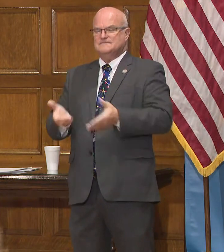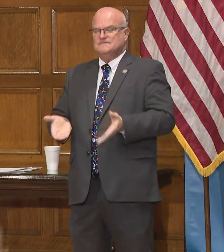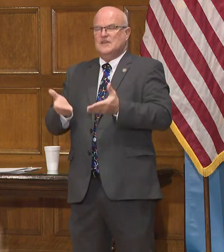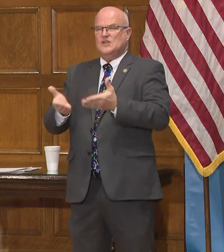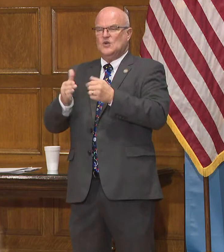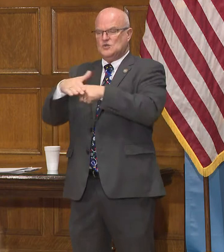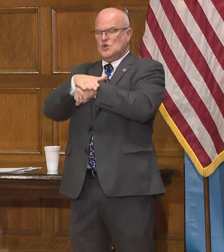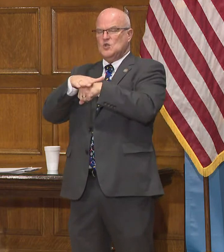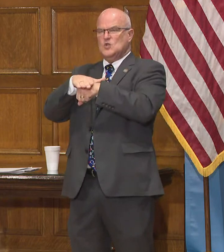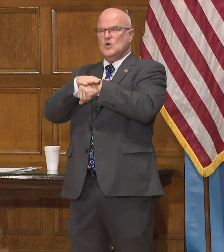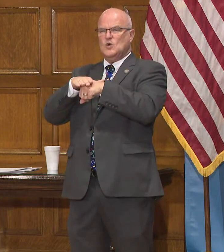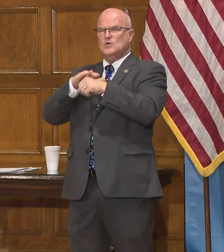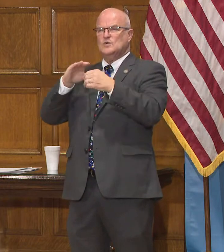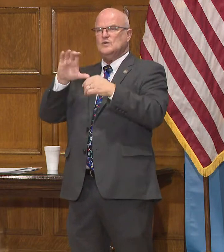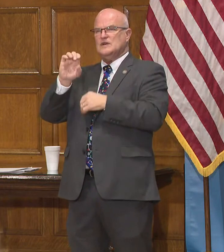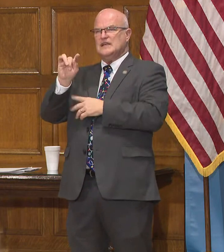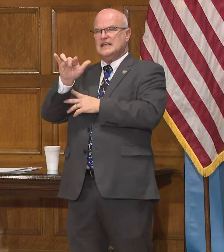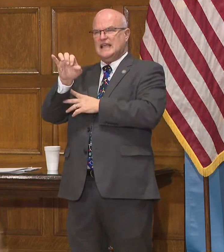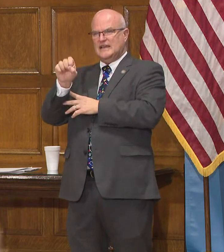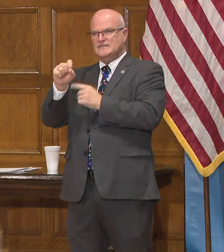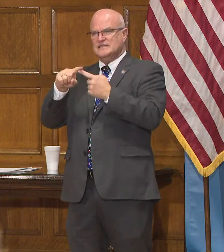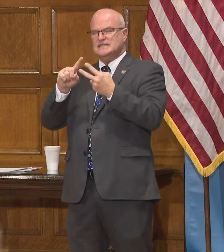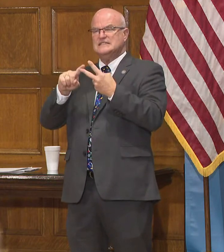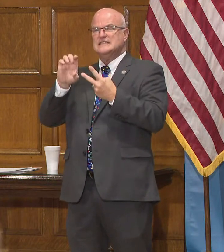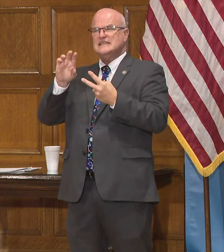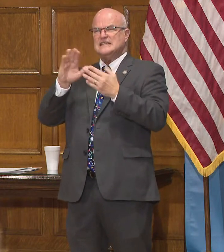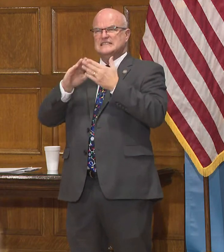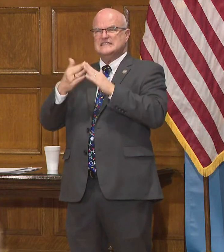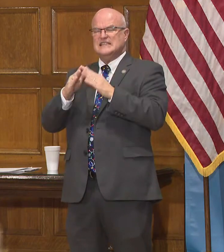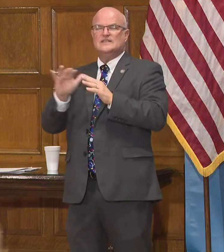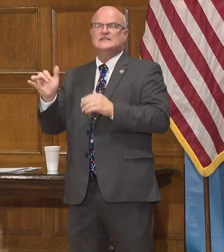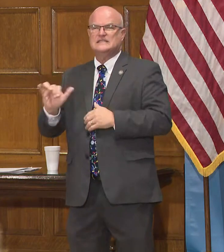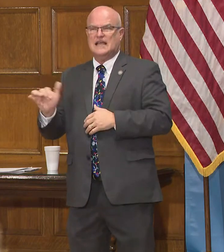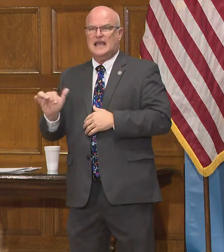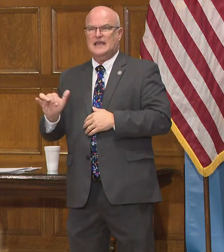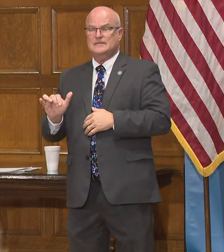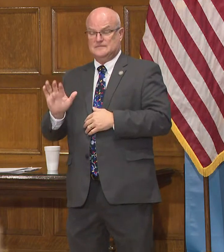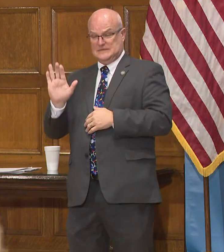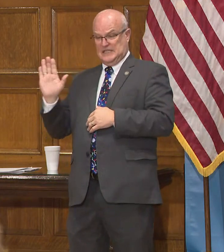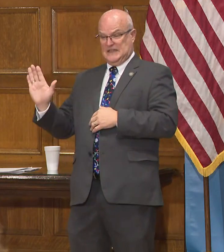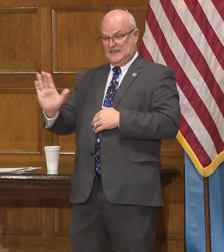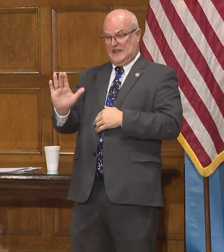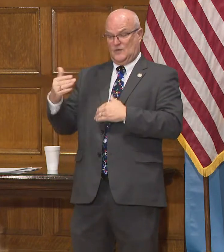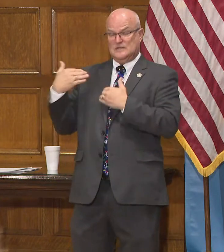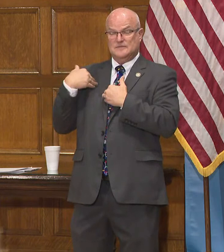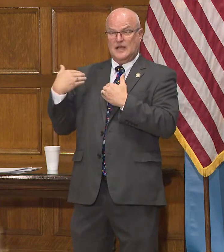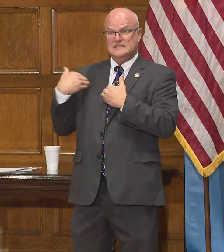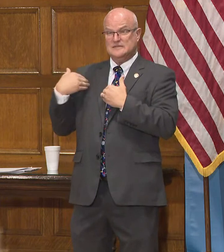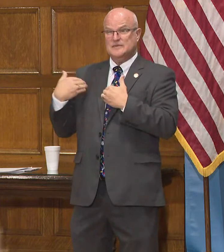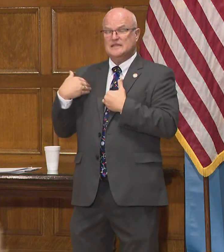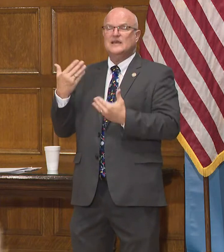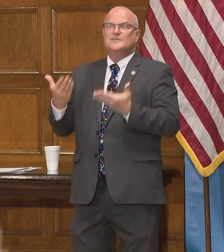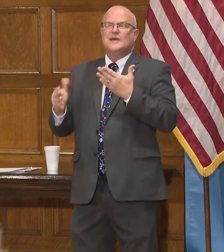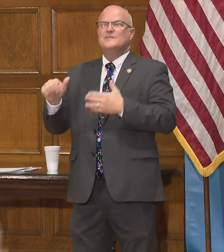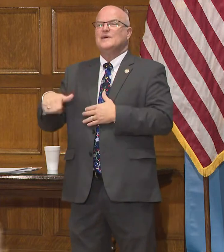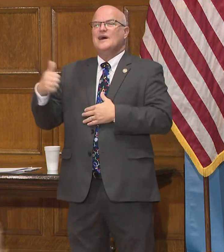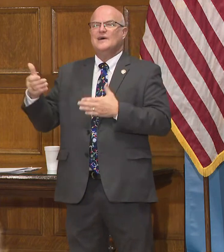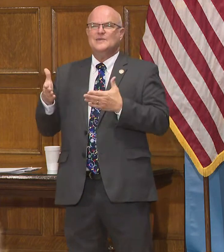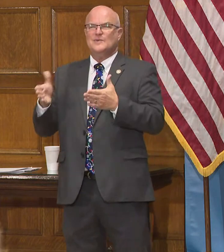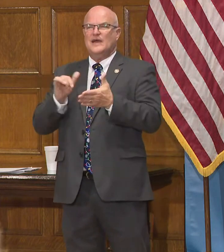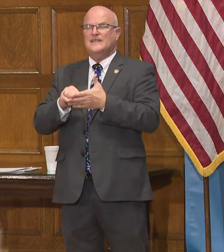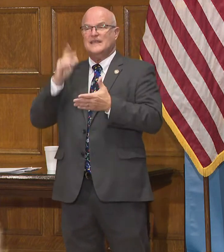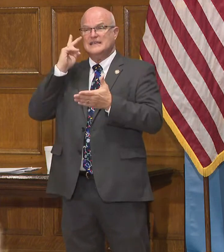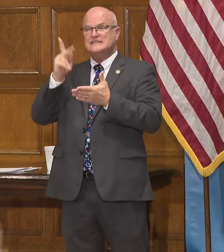encourage local municipalities to do the same. That's their responsibility, and there might be some other ways